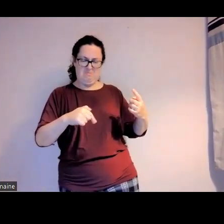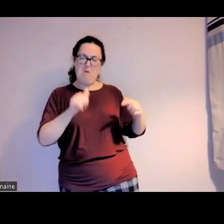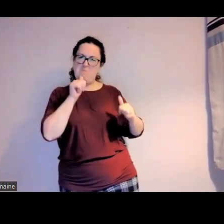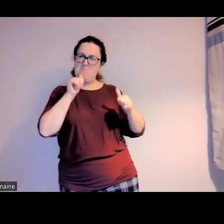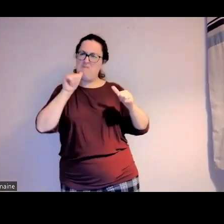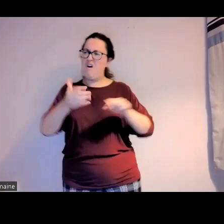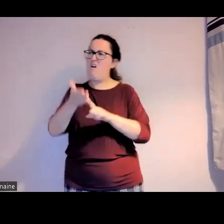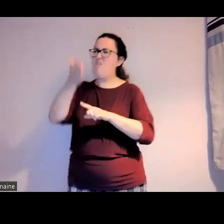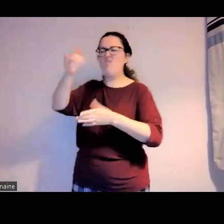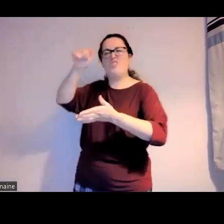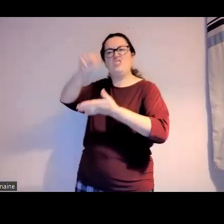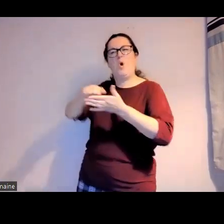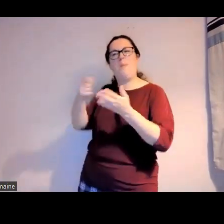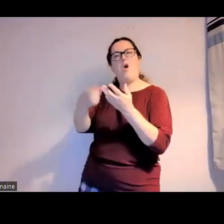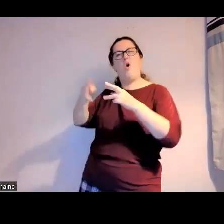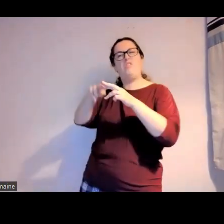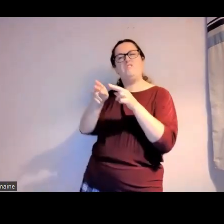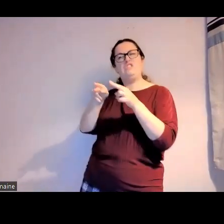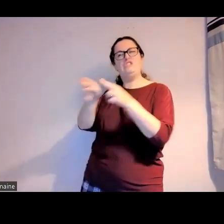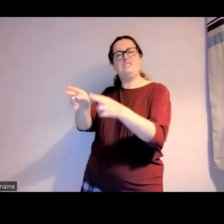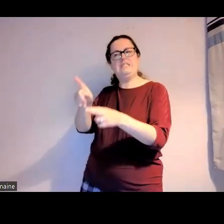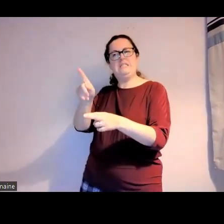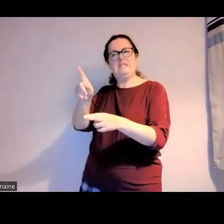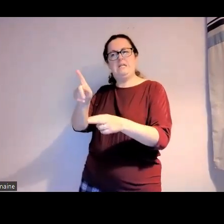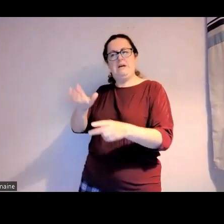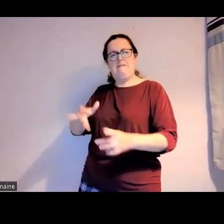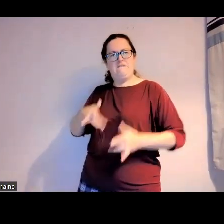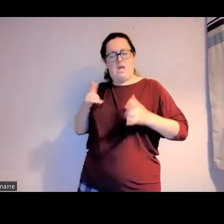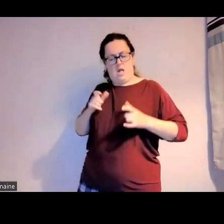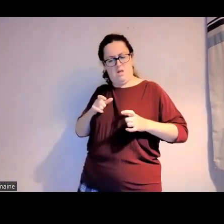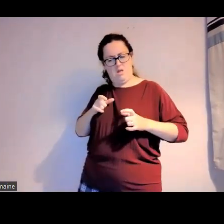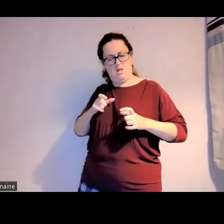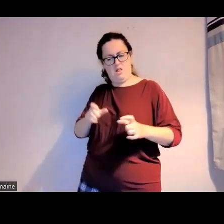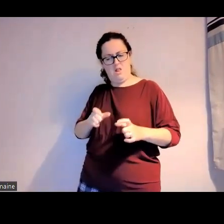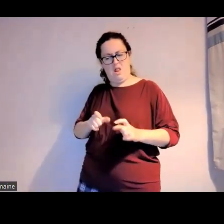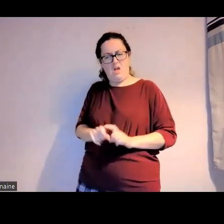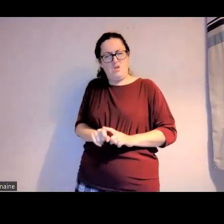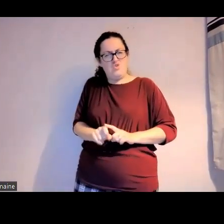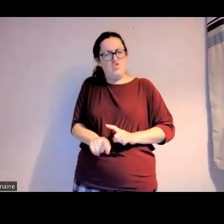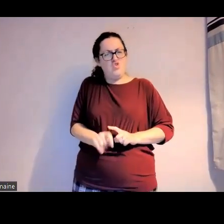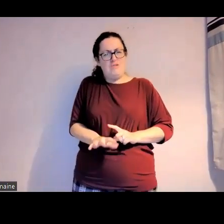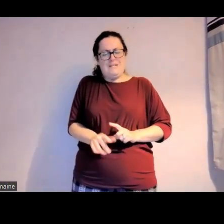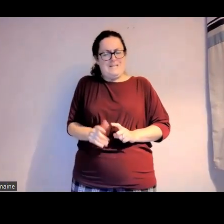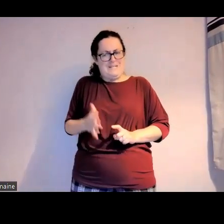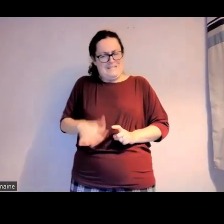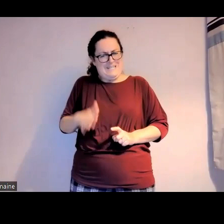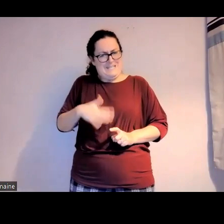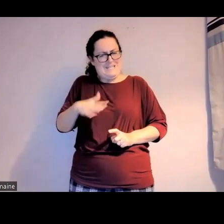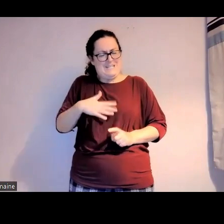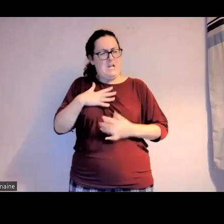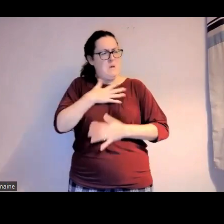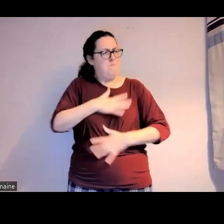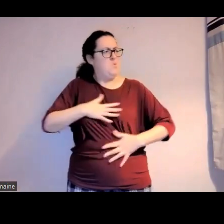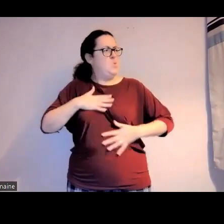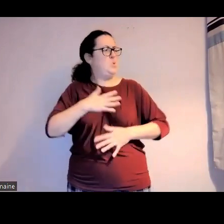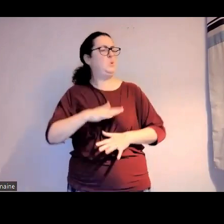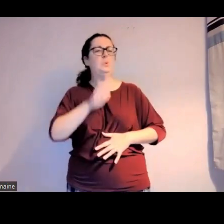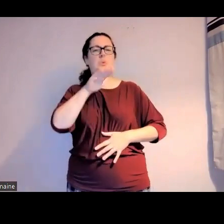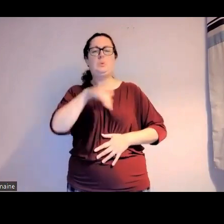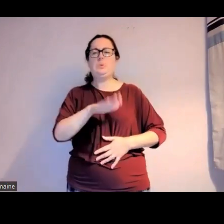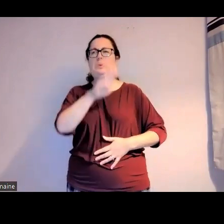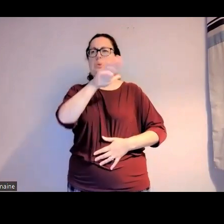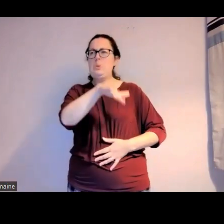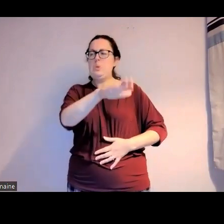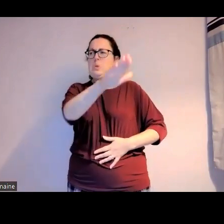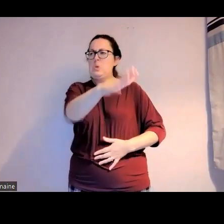on Oxford Street. I have a constant feeling of residual urine, makes my emotions go up and down.